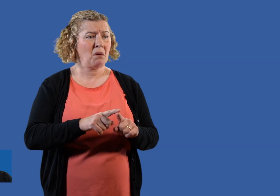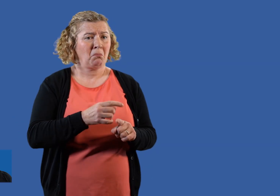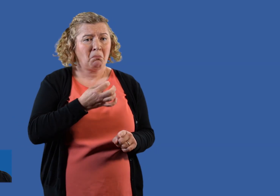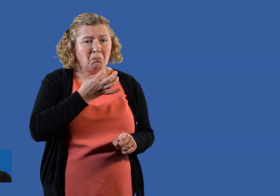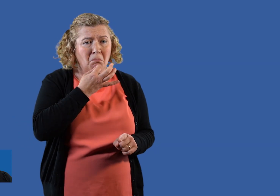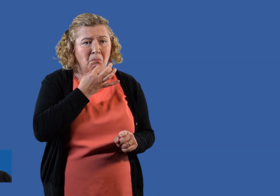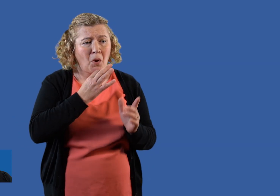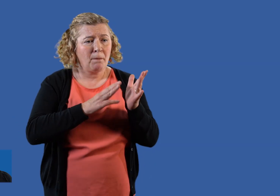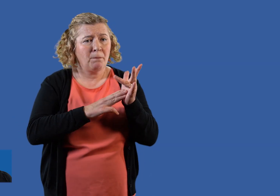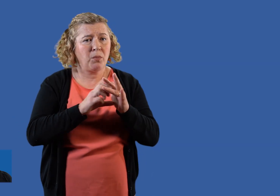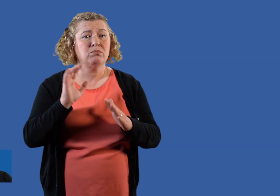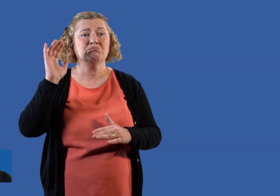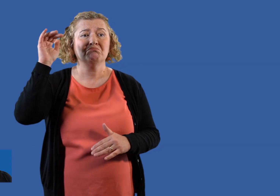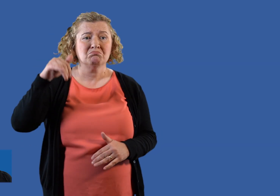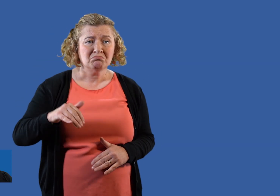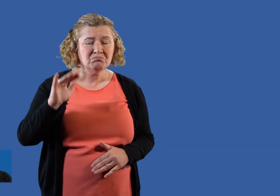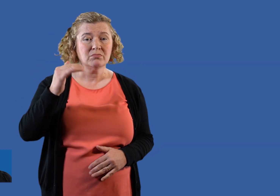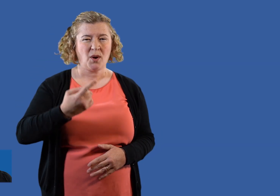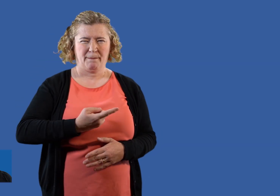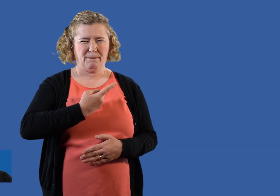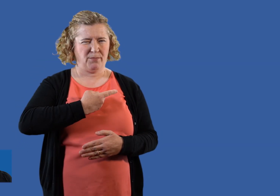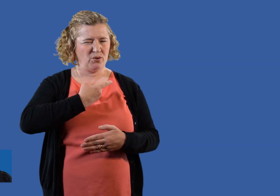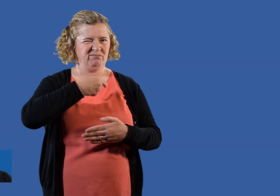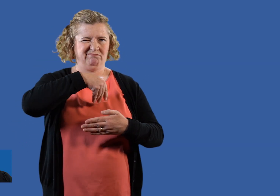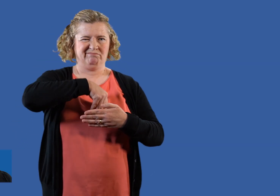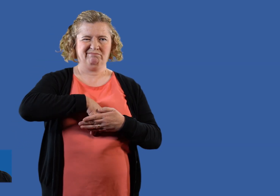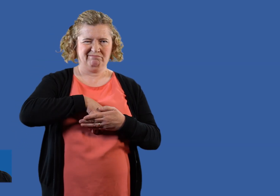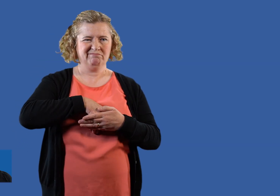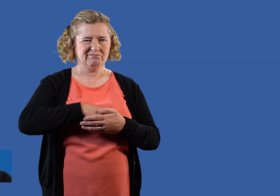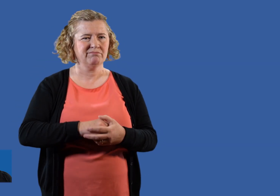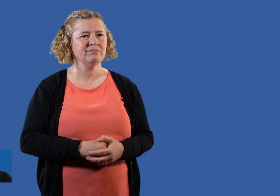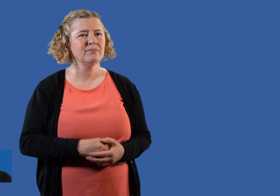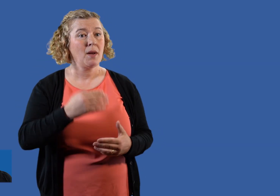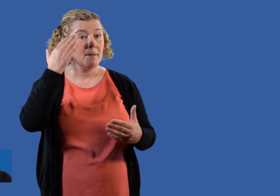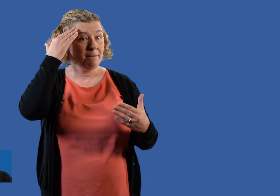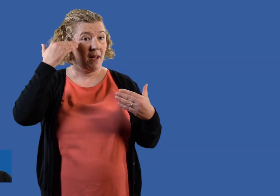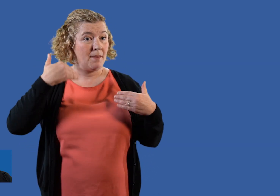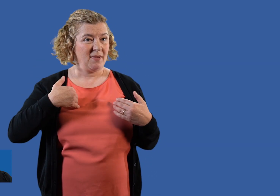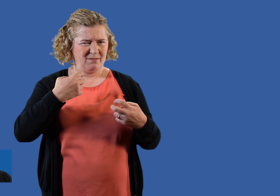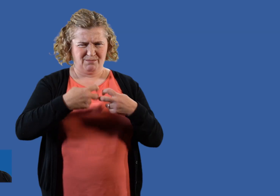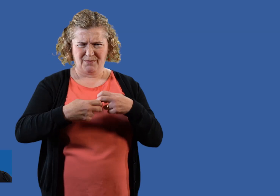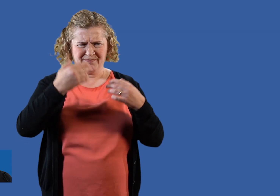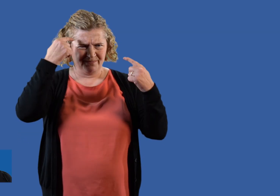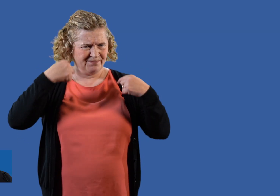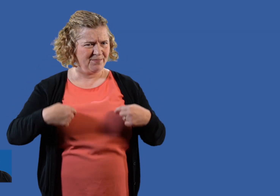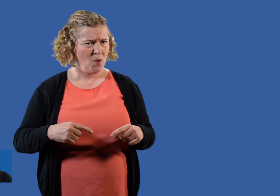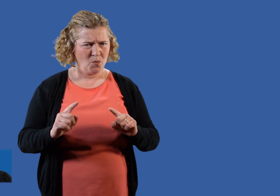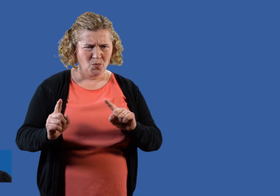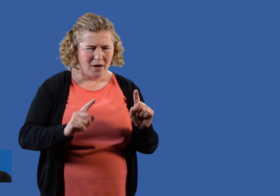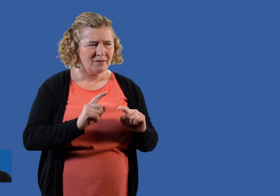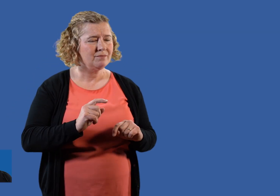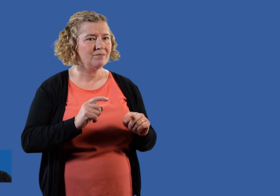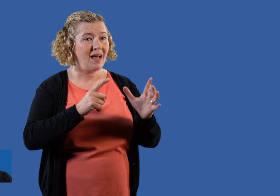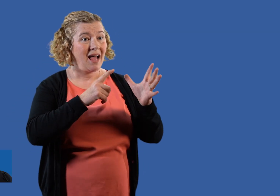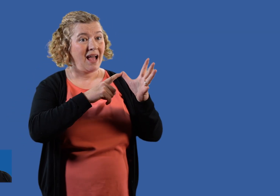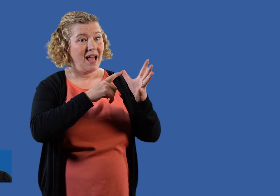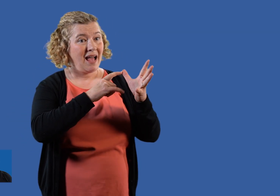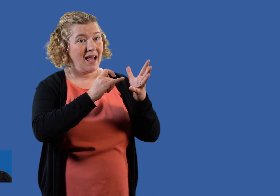followed by minor mood disorders, personality disorders, and finally onset of occasional symptoms as